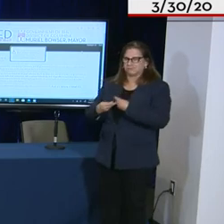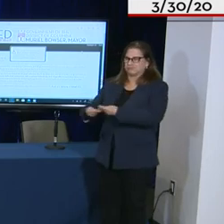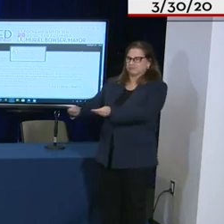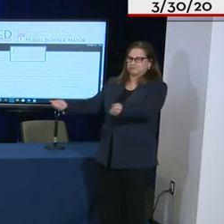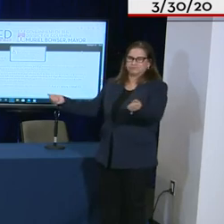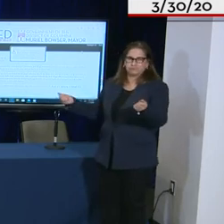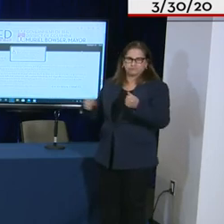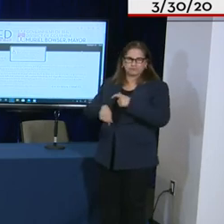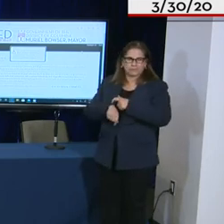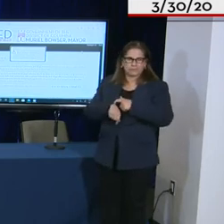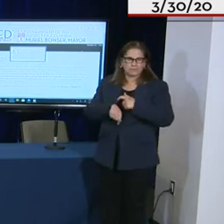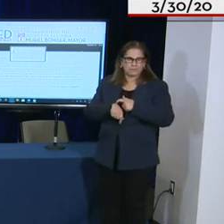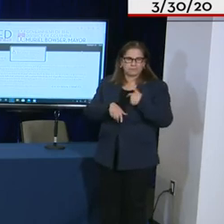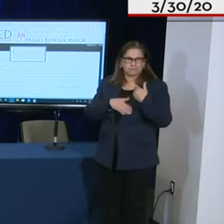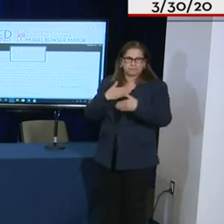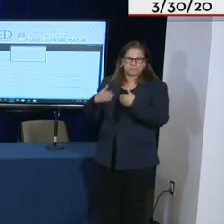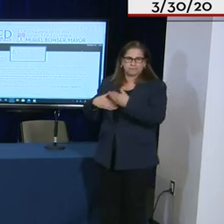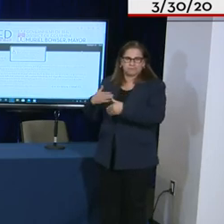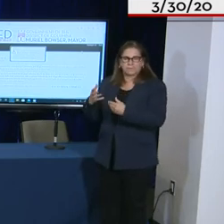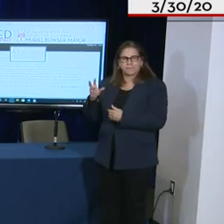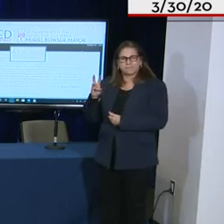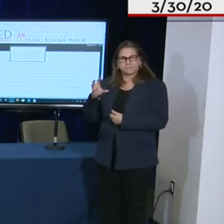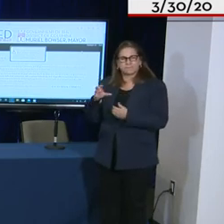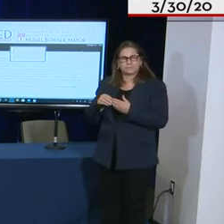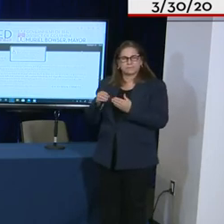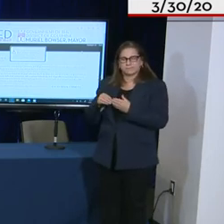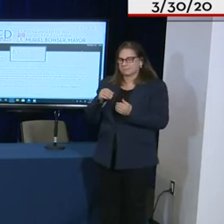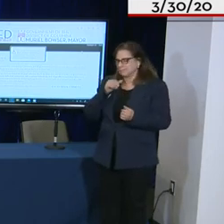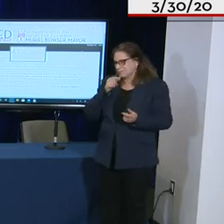$600 payment is not going to happen tomorrow.